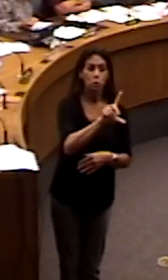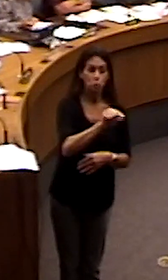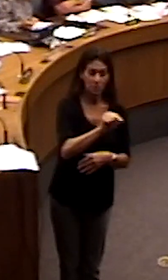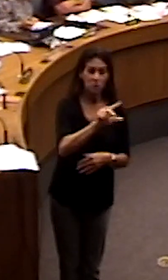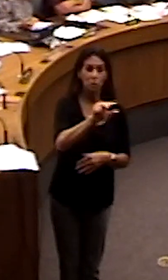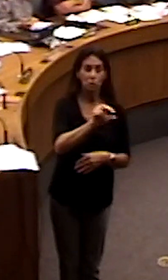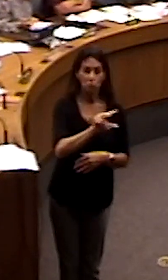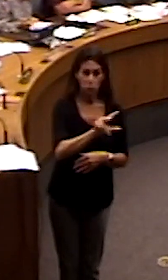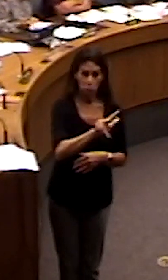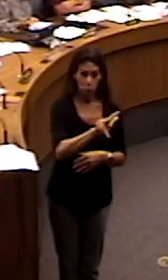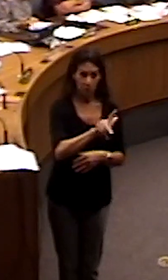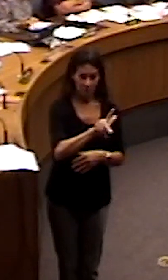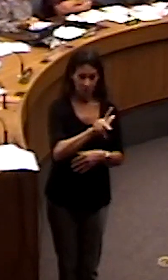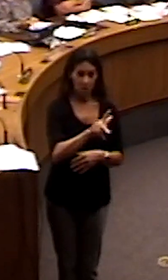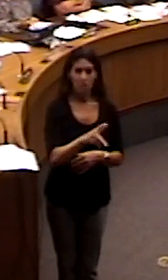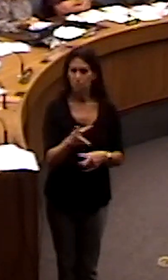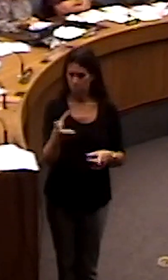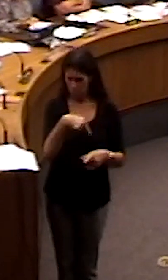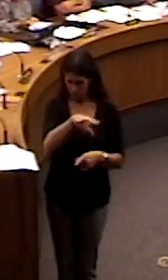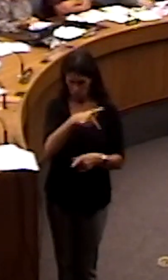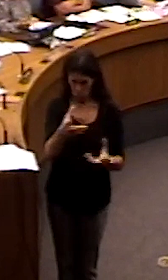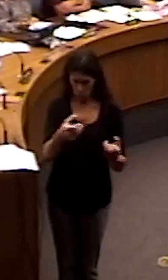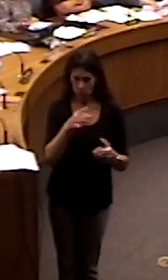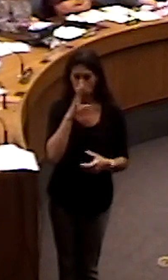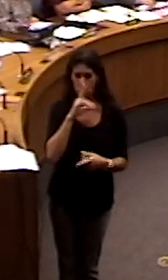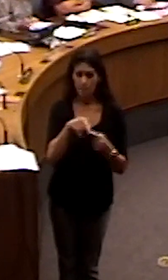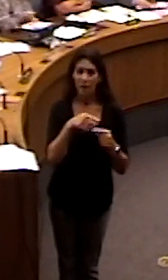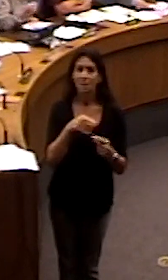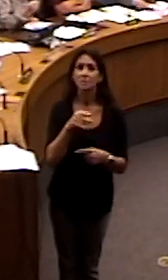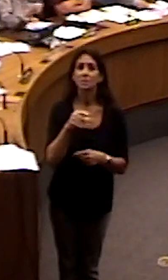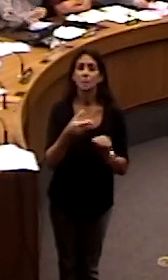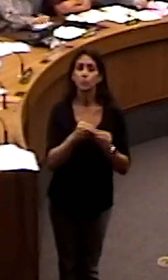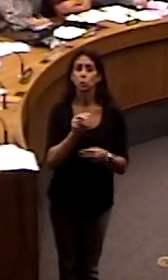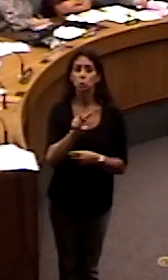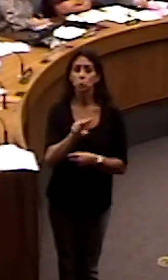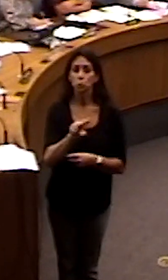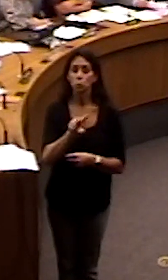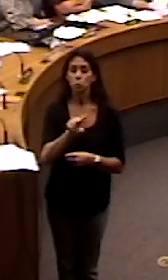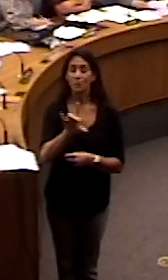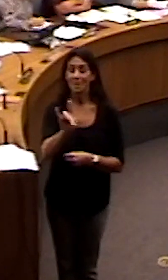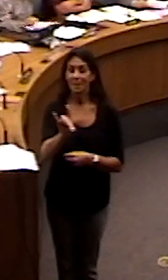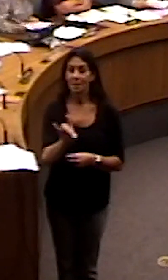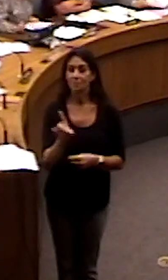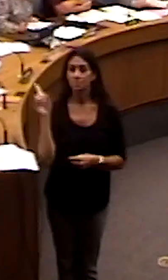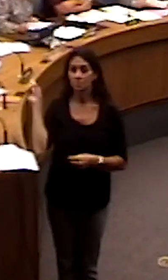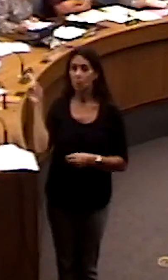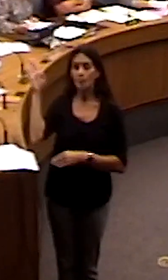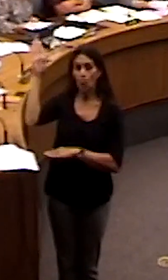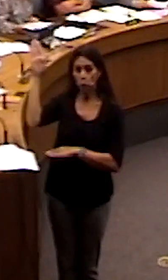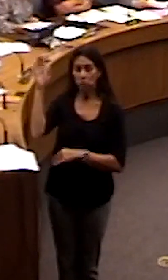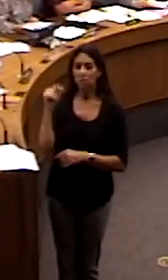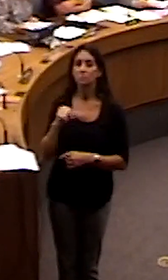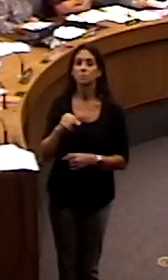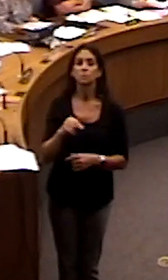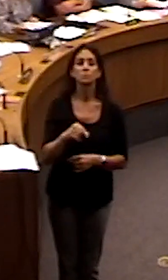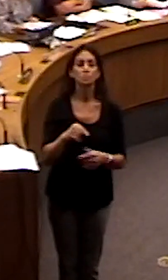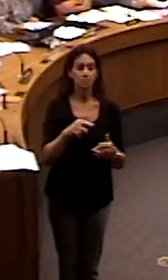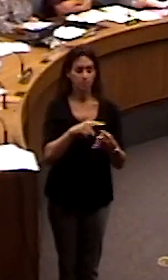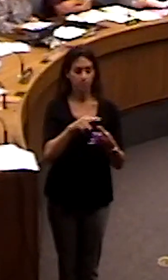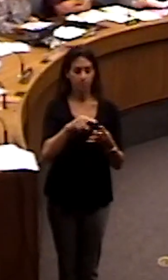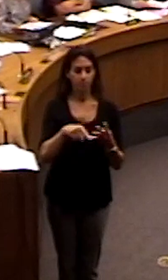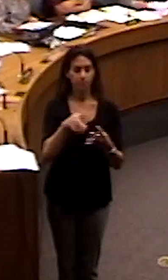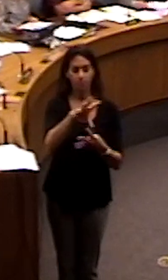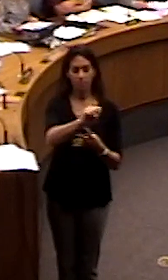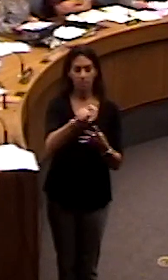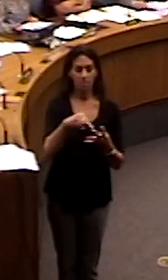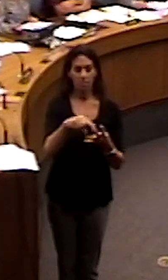ordinance number 28? Seeing none, could I have a motion to close? I'll make a motion. I'll second it. Roll call. Cafaro.